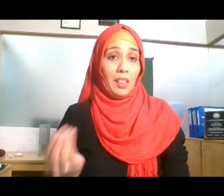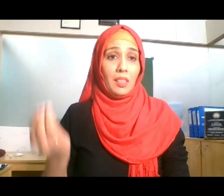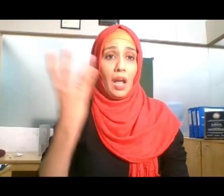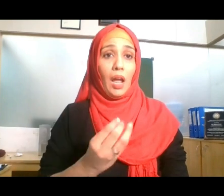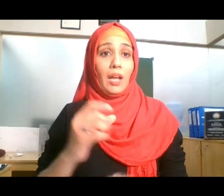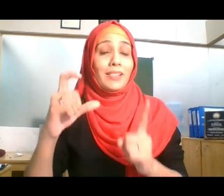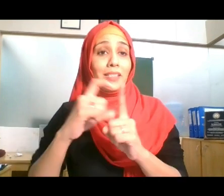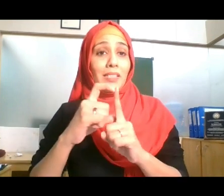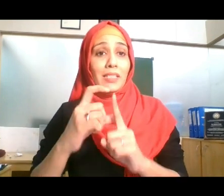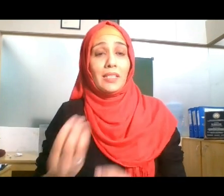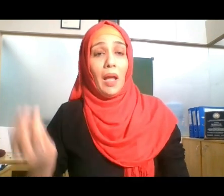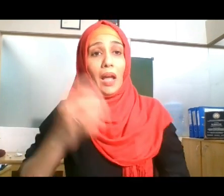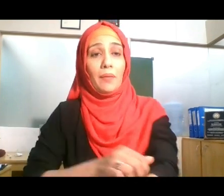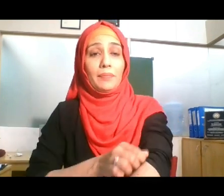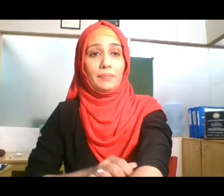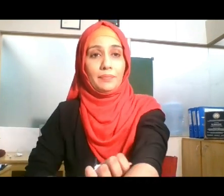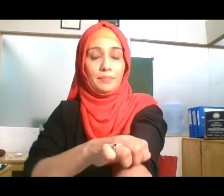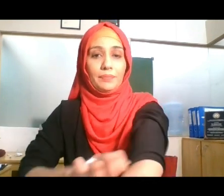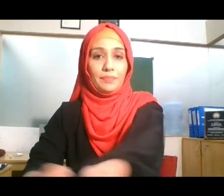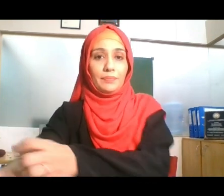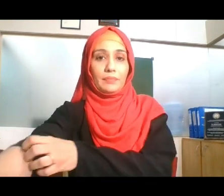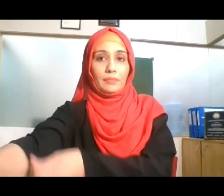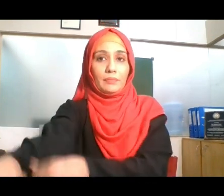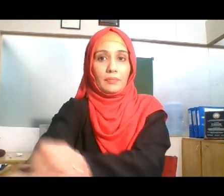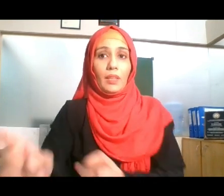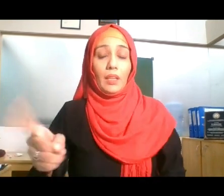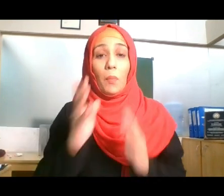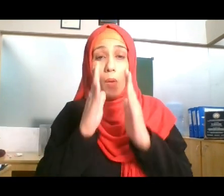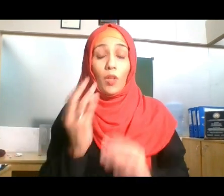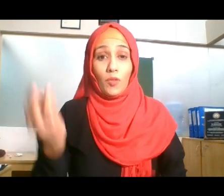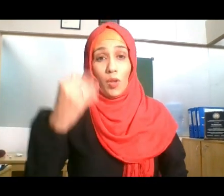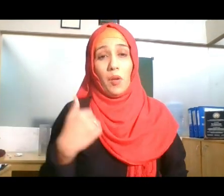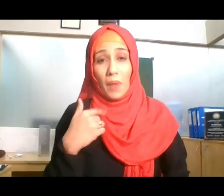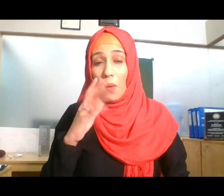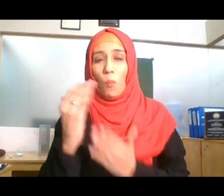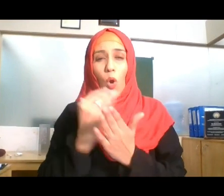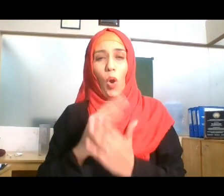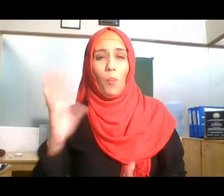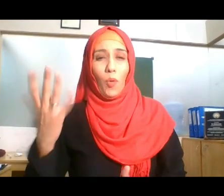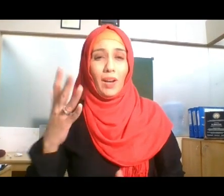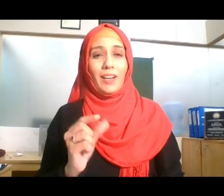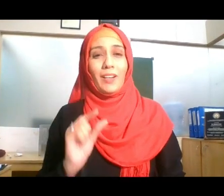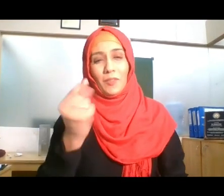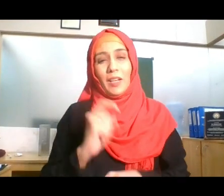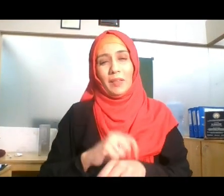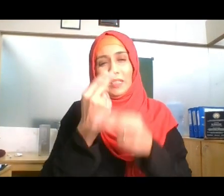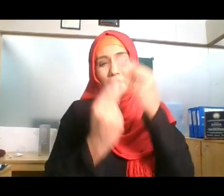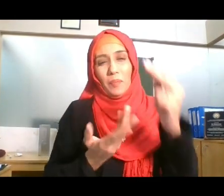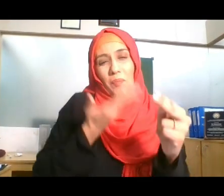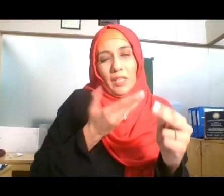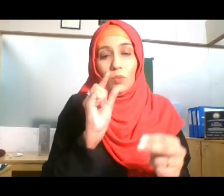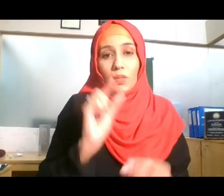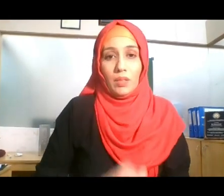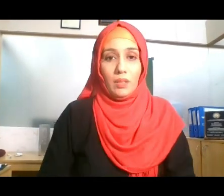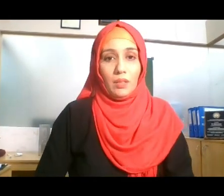Disabilities. And just because of that, it's been an extremely busy day, and then I've got another event coming up, so I'm going to keep this a little bit brief. But